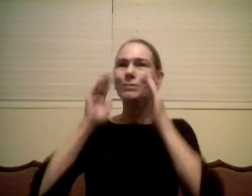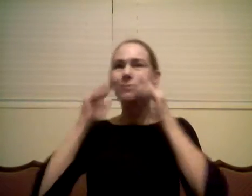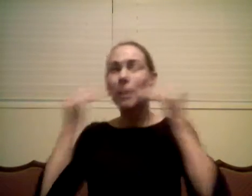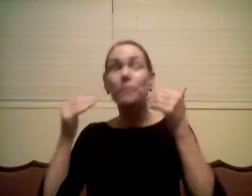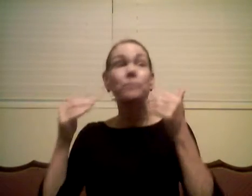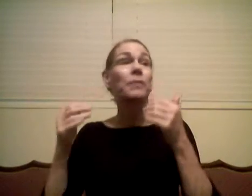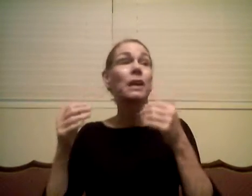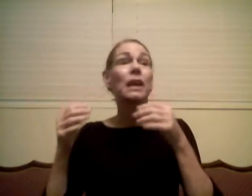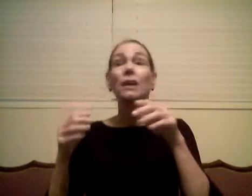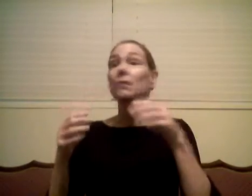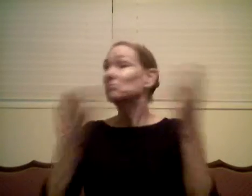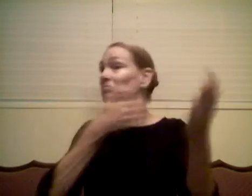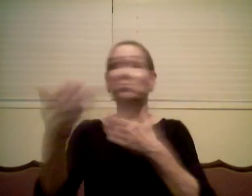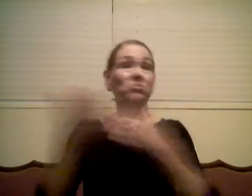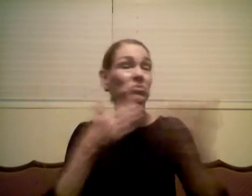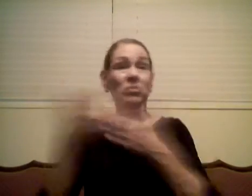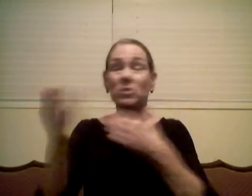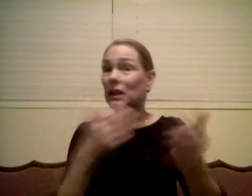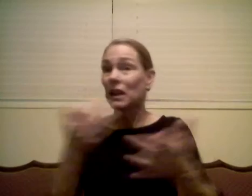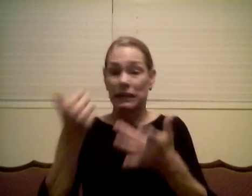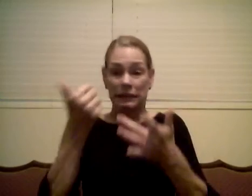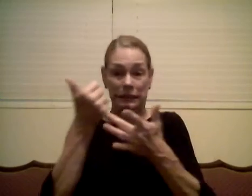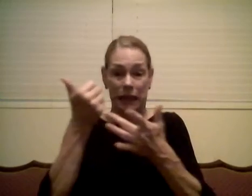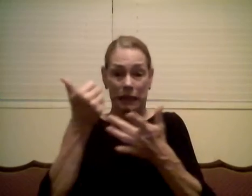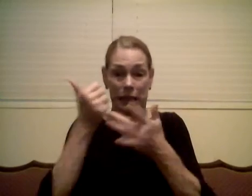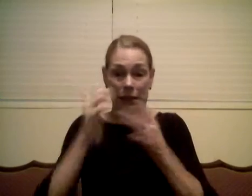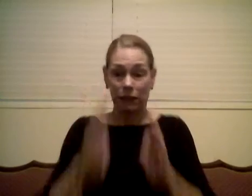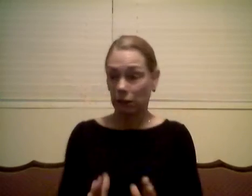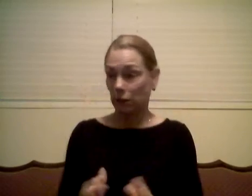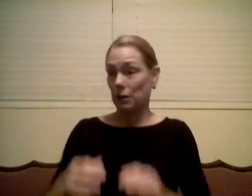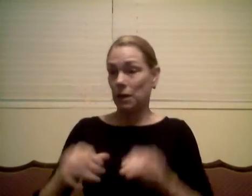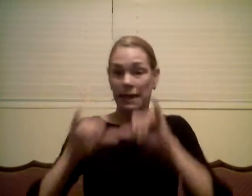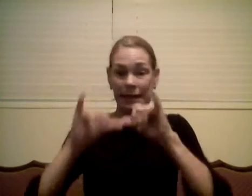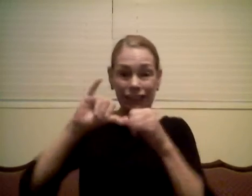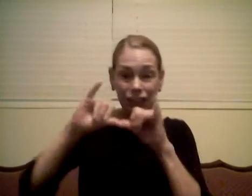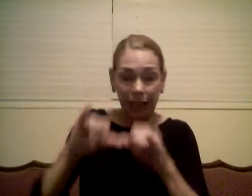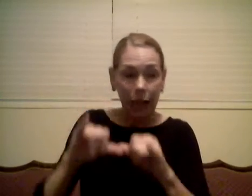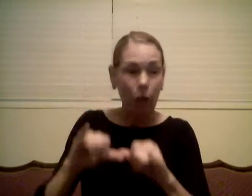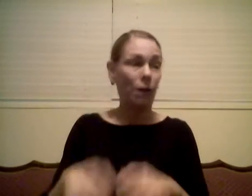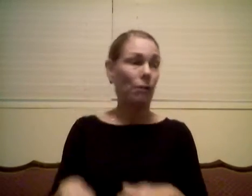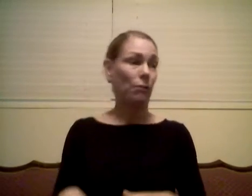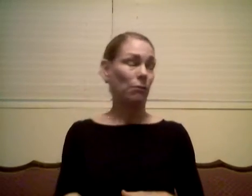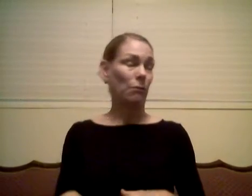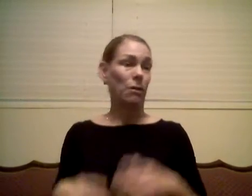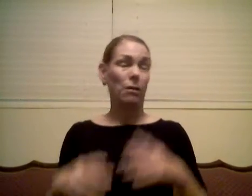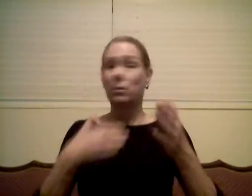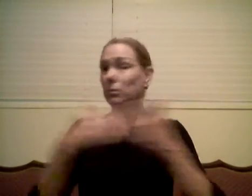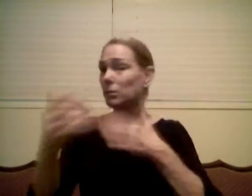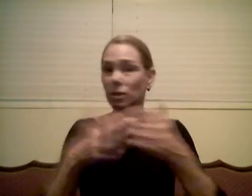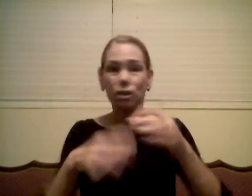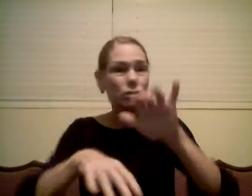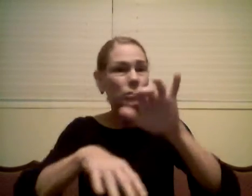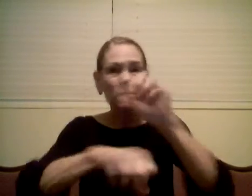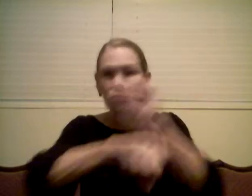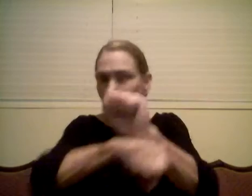want to like who they're working with. So show me that as you go into that interview. Enthusiasm. When you're there, you should